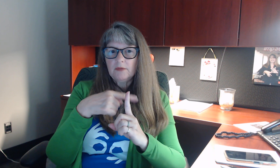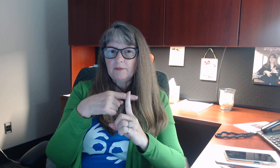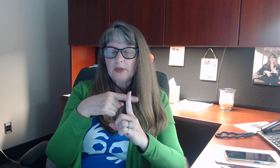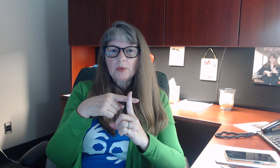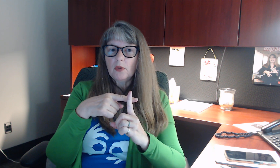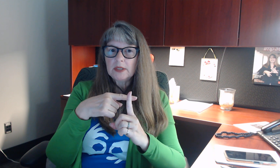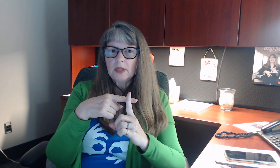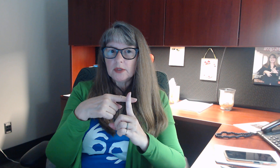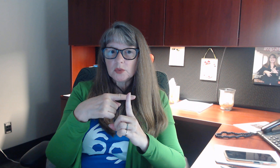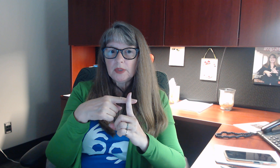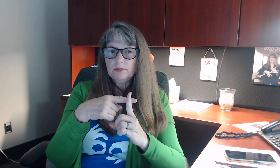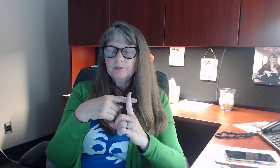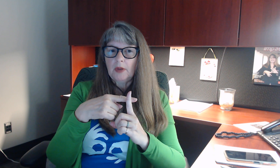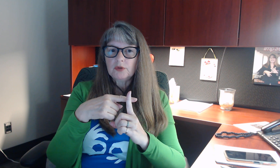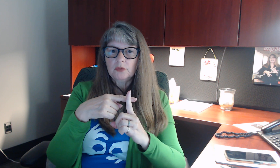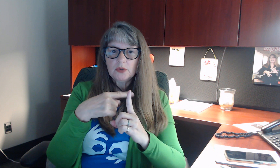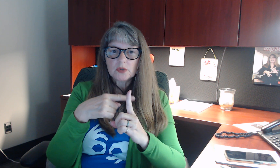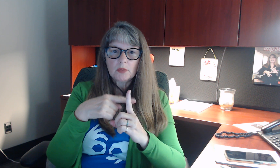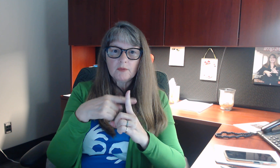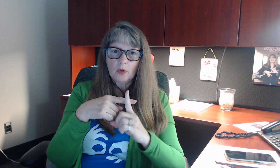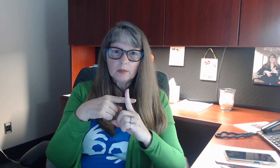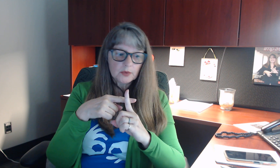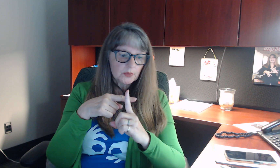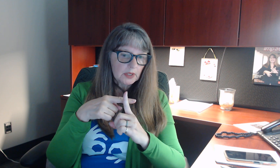think we've already done this one. I've shown you this one before. We'll do it again because it's